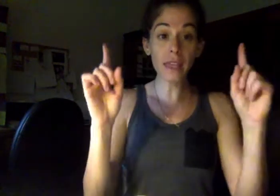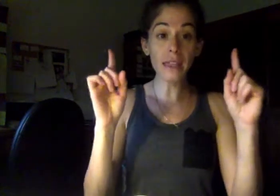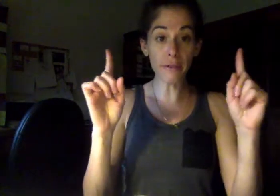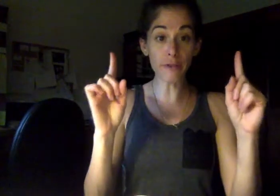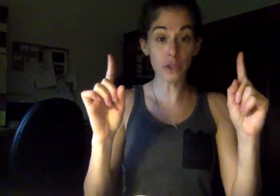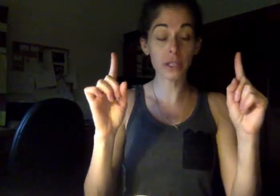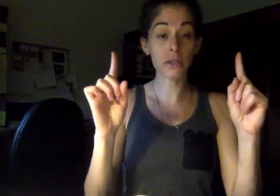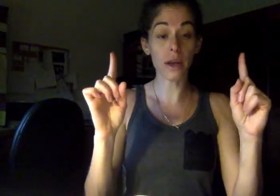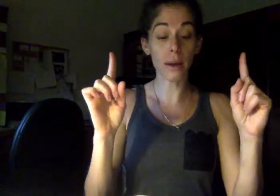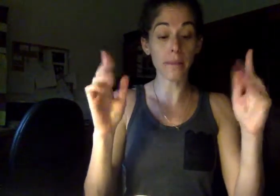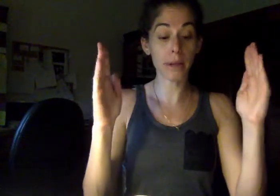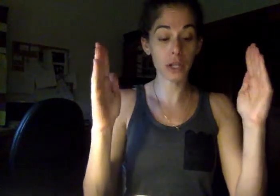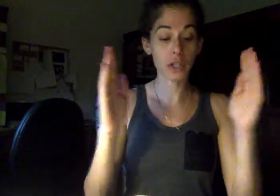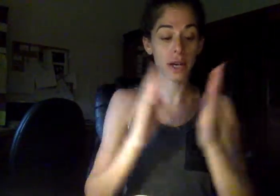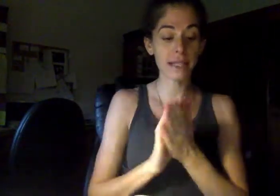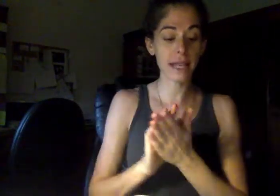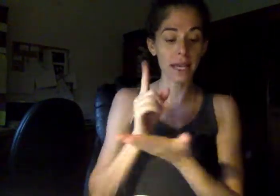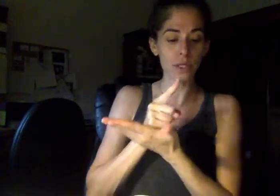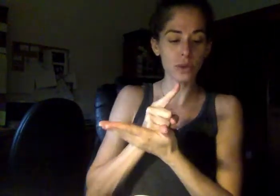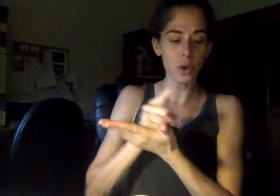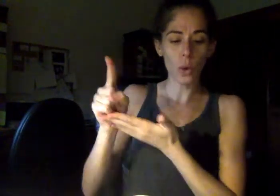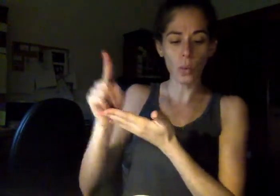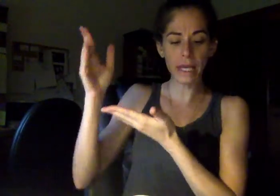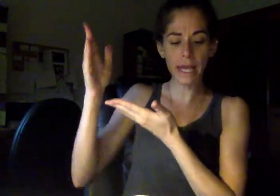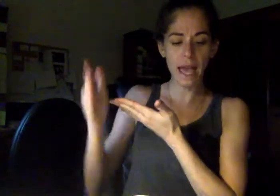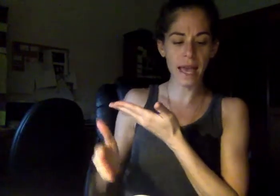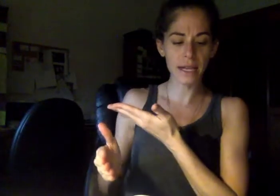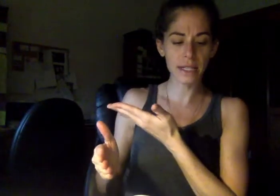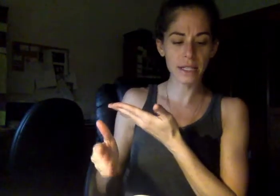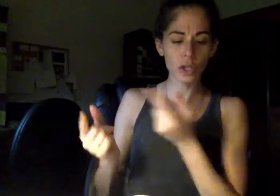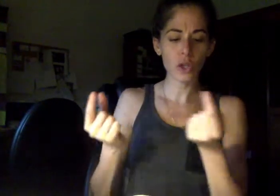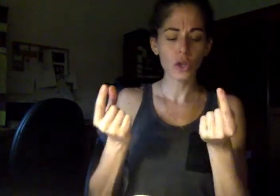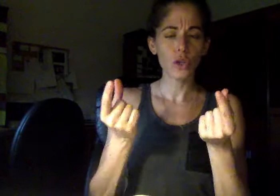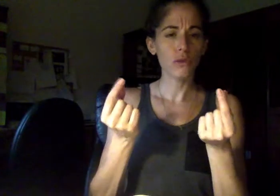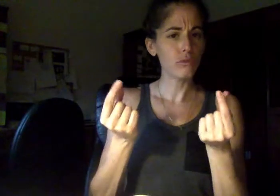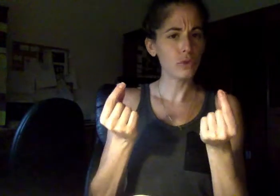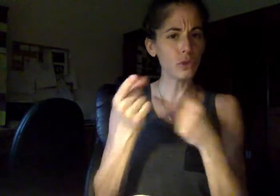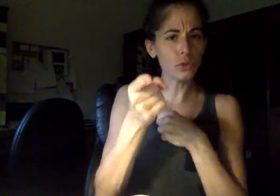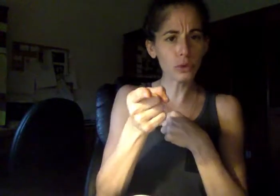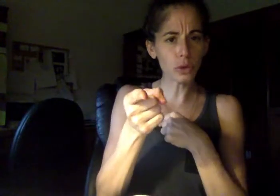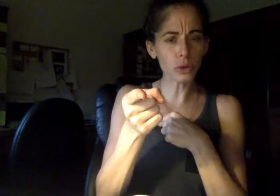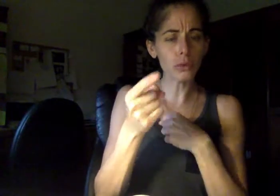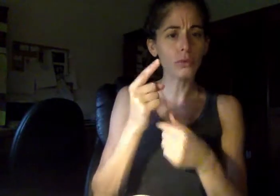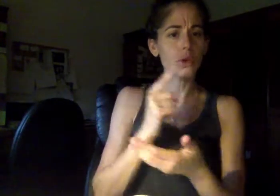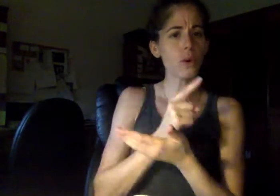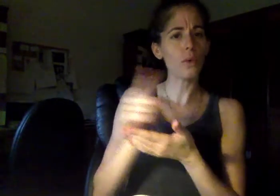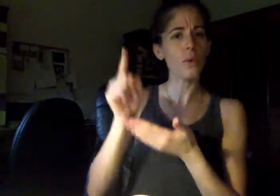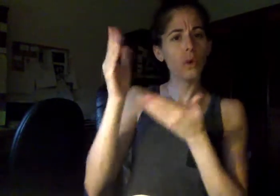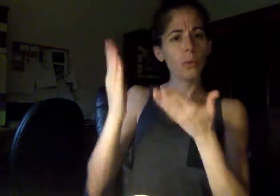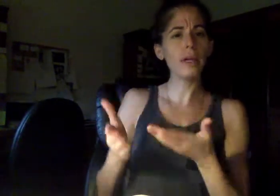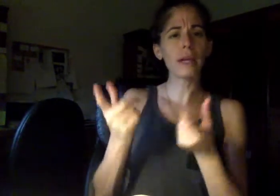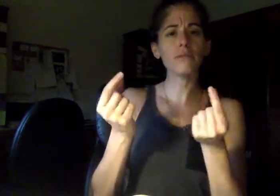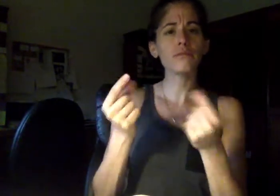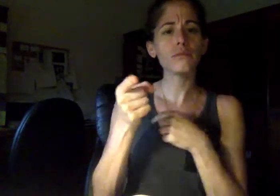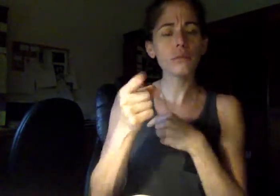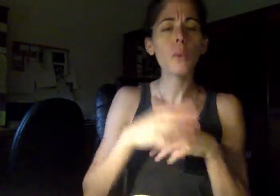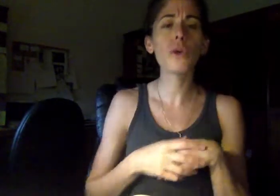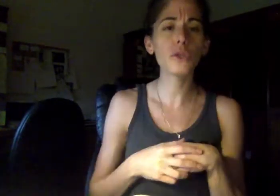that first picture it says weekend, do you. So weekend, what do you do